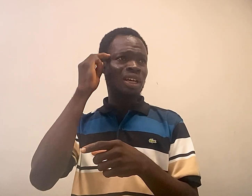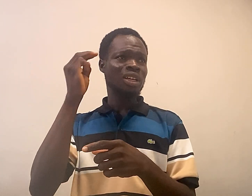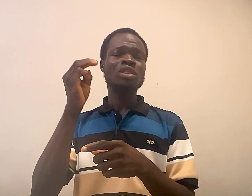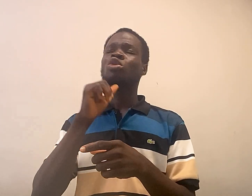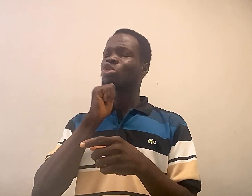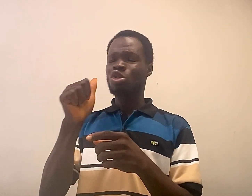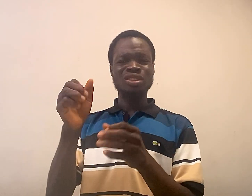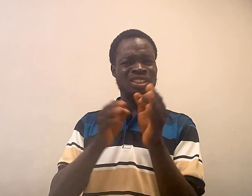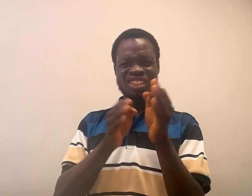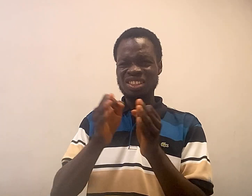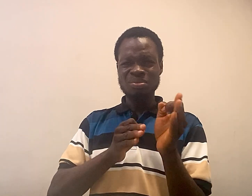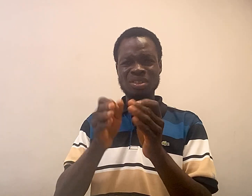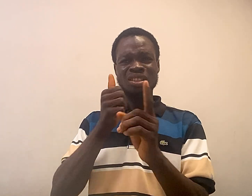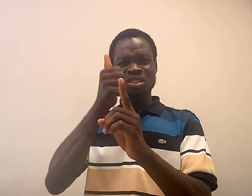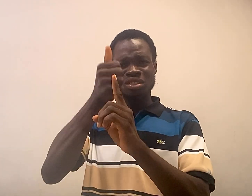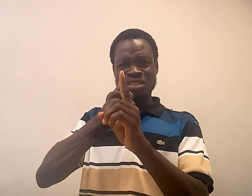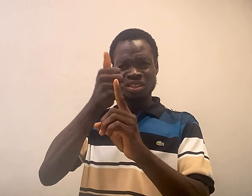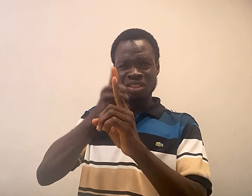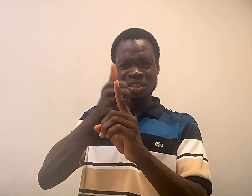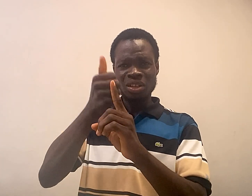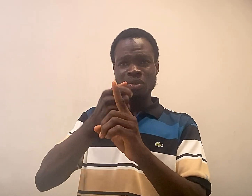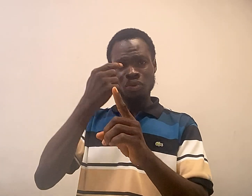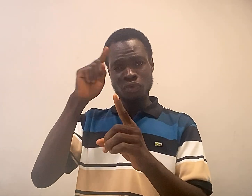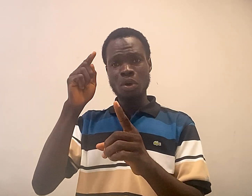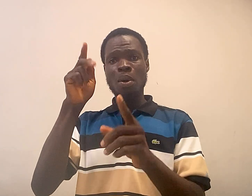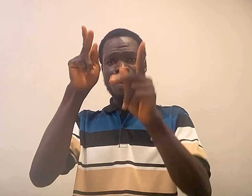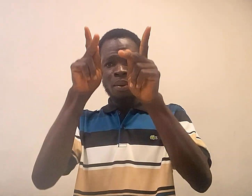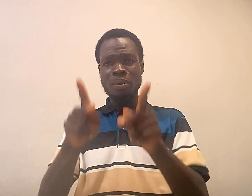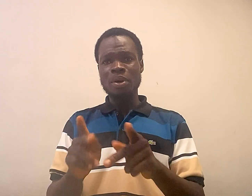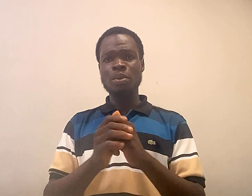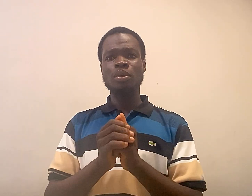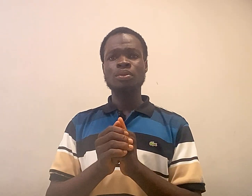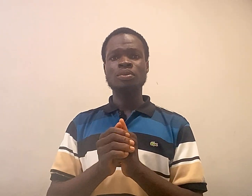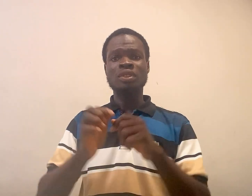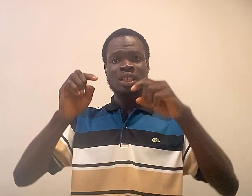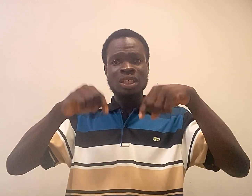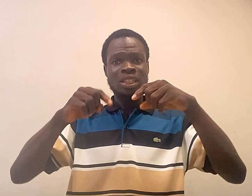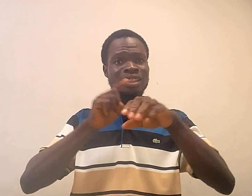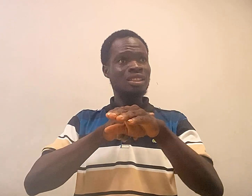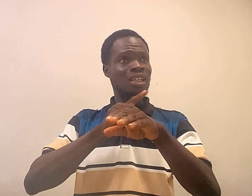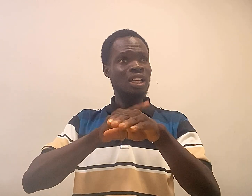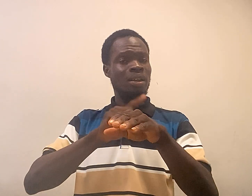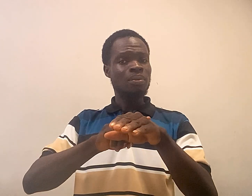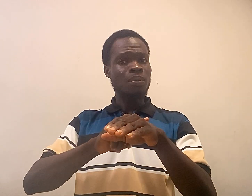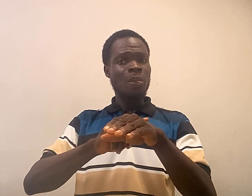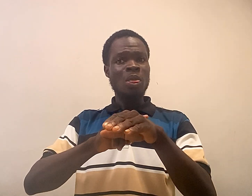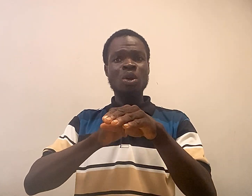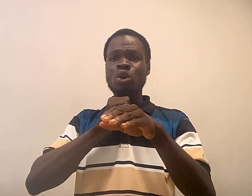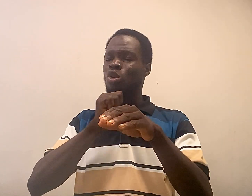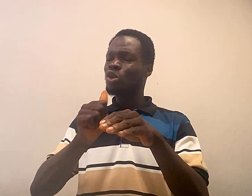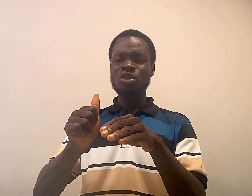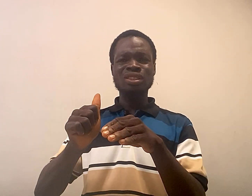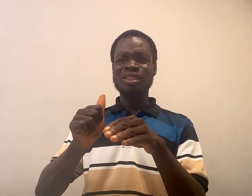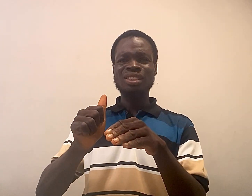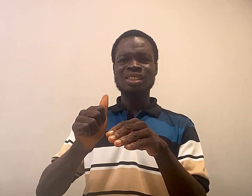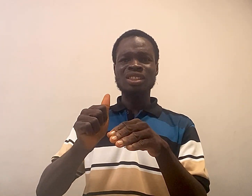anyone. Because from this day forward, you're not like them. You're not